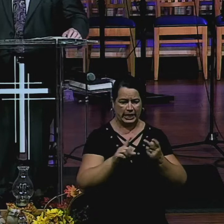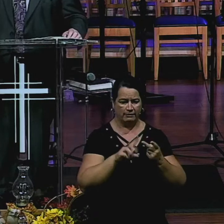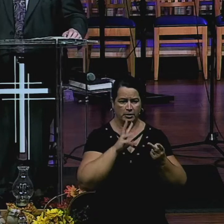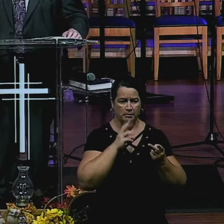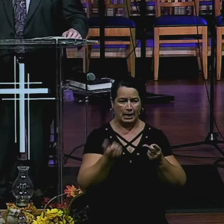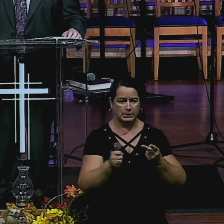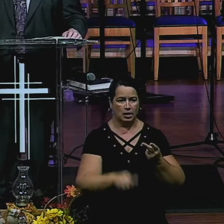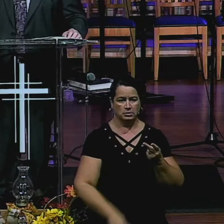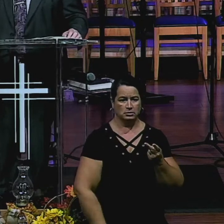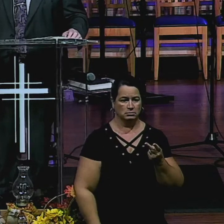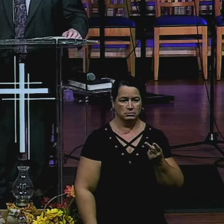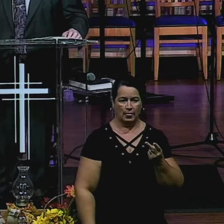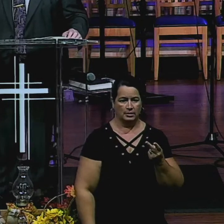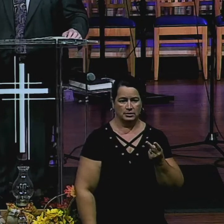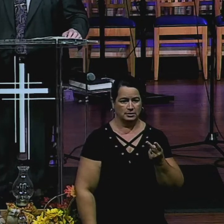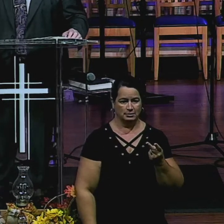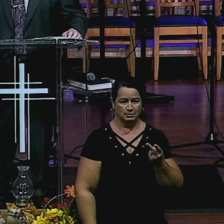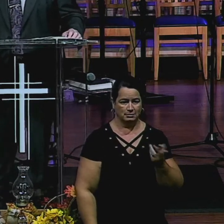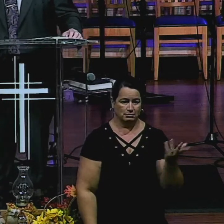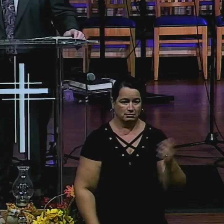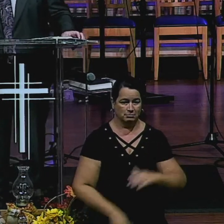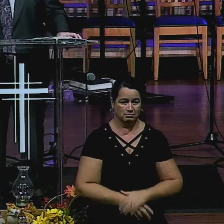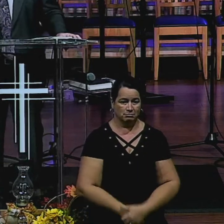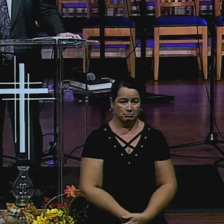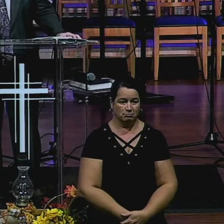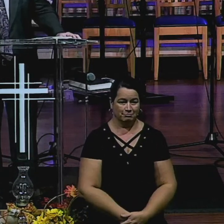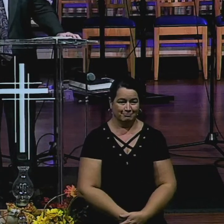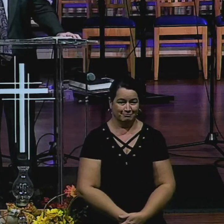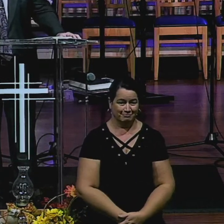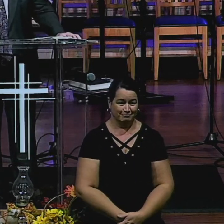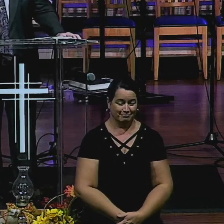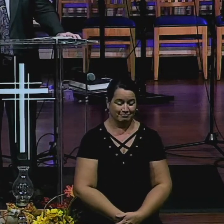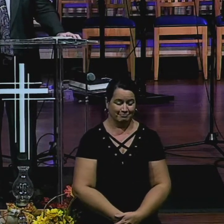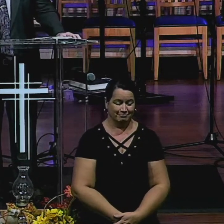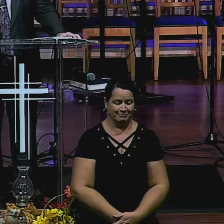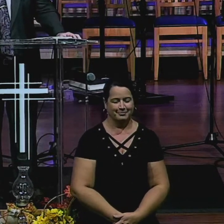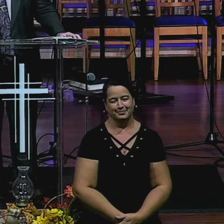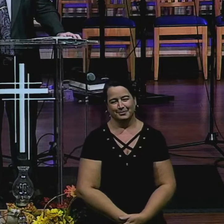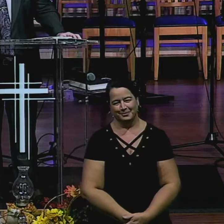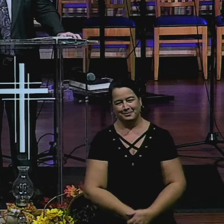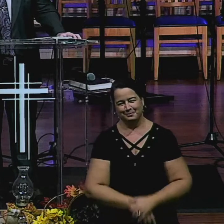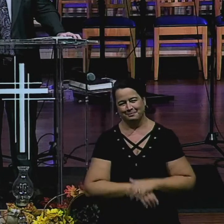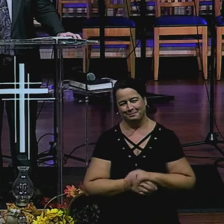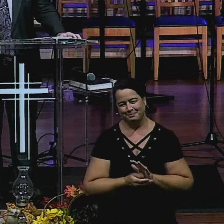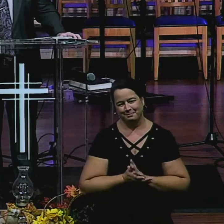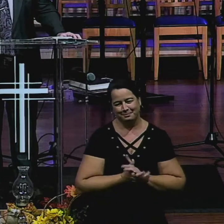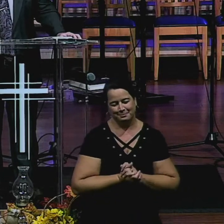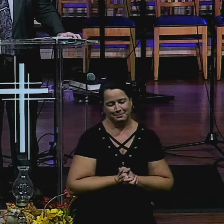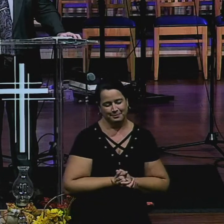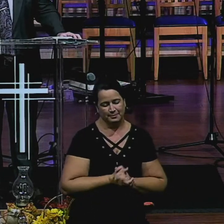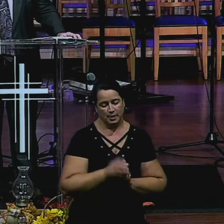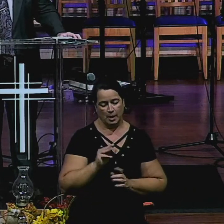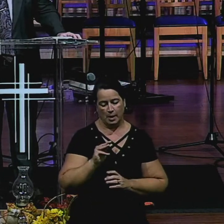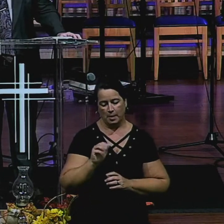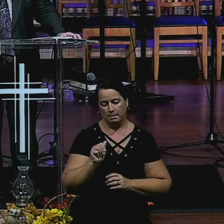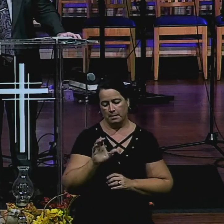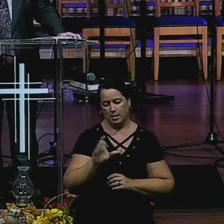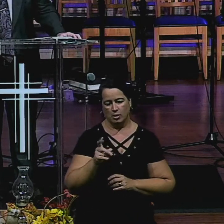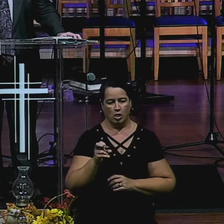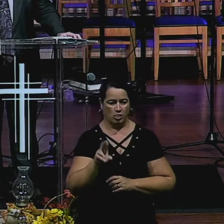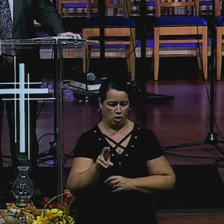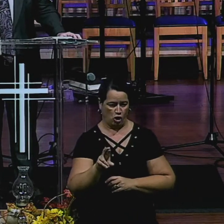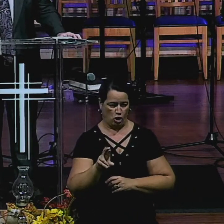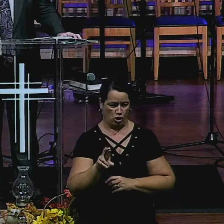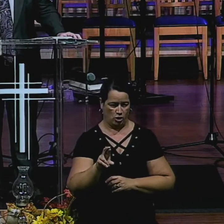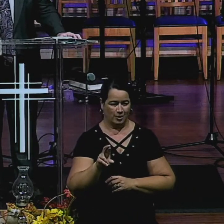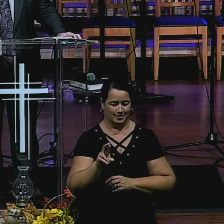says, you know, be baptized in the name of the Father, Son, and Holy Spirit. So, dear ones, MacArthur said this.